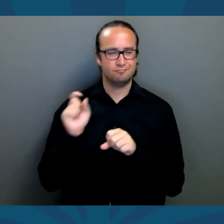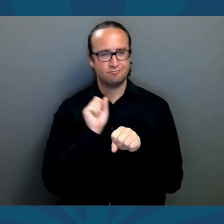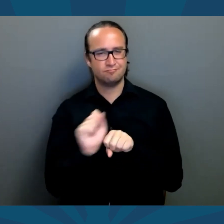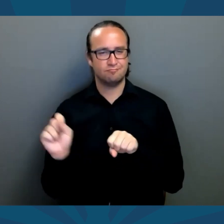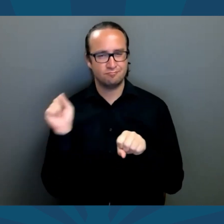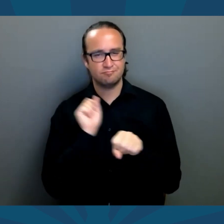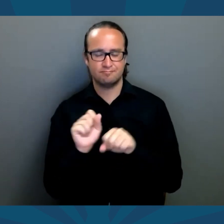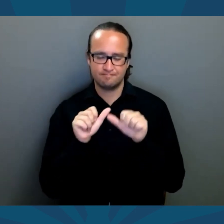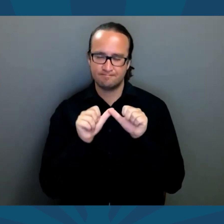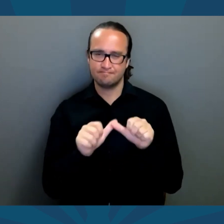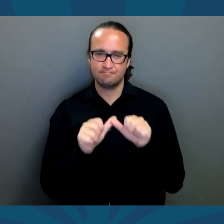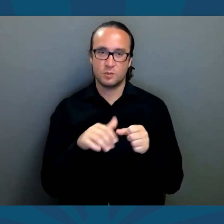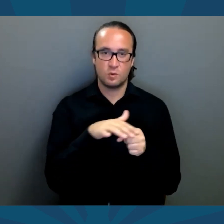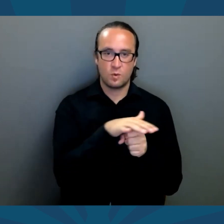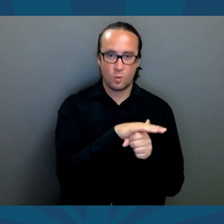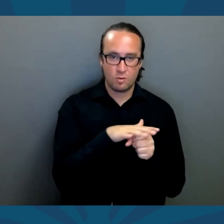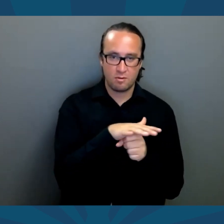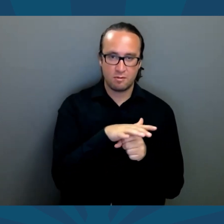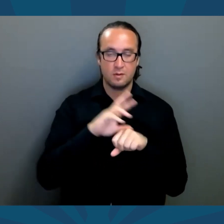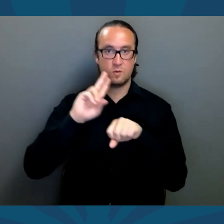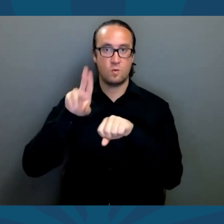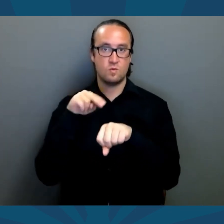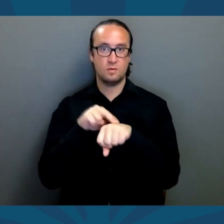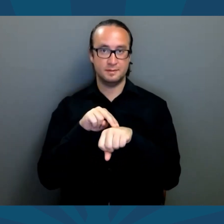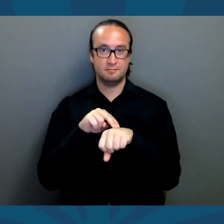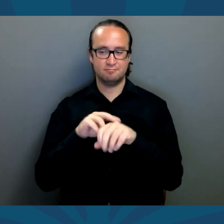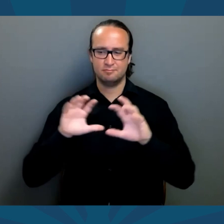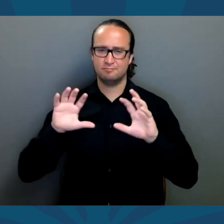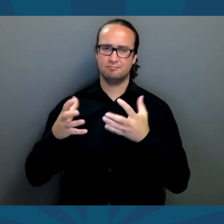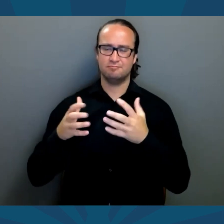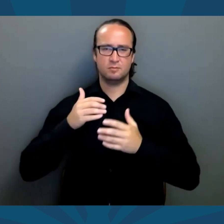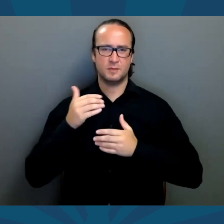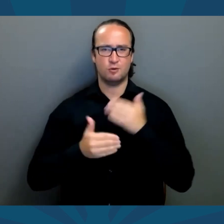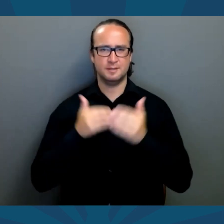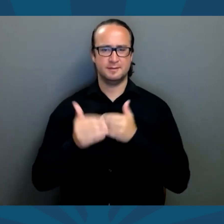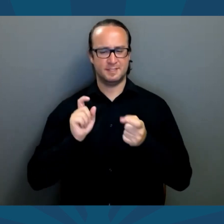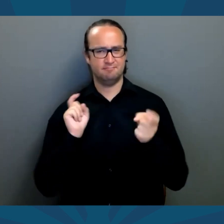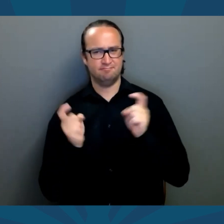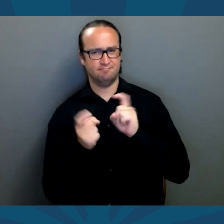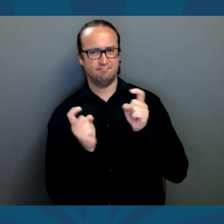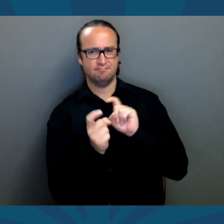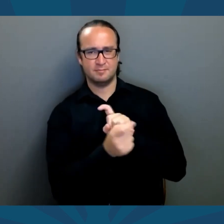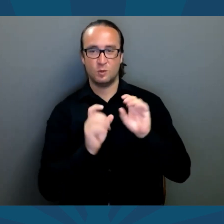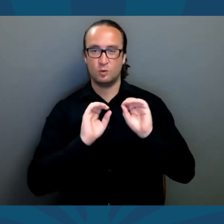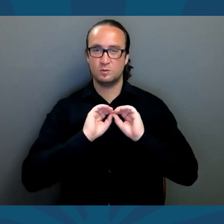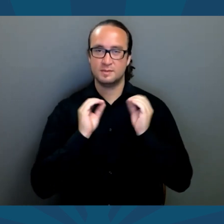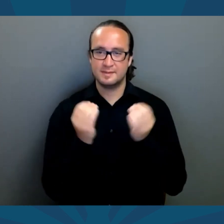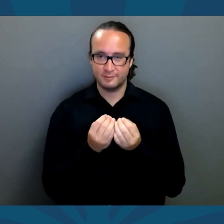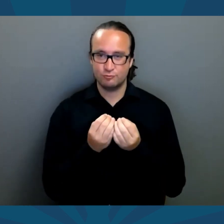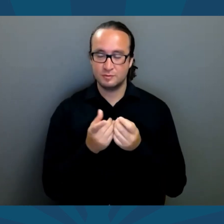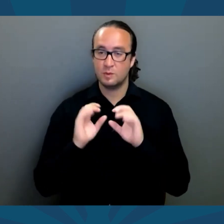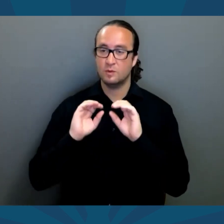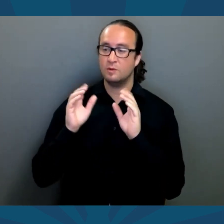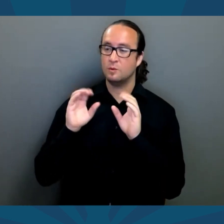For nearly a decade, she has worked continuously with local and national progressive